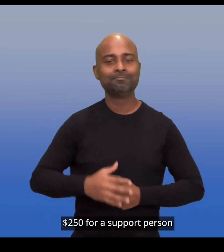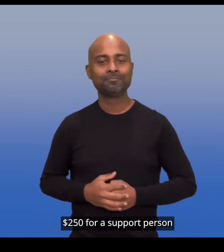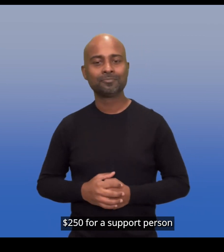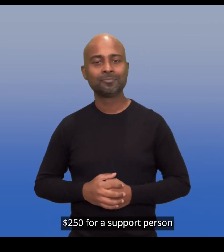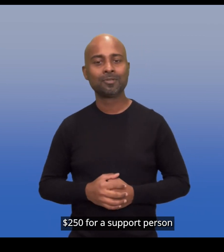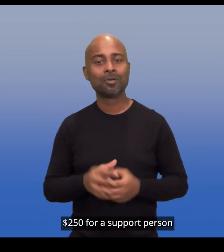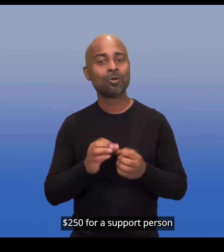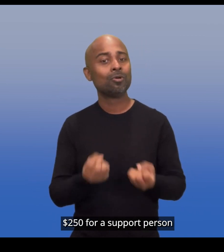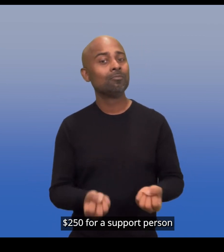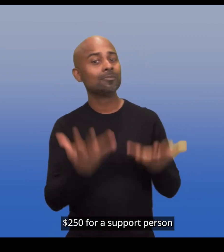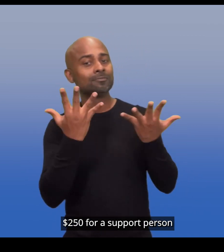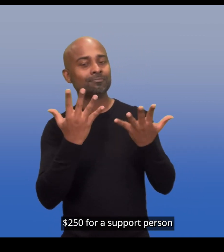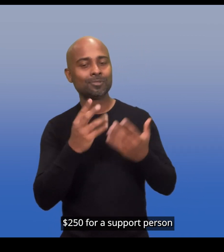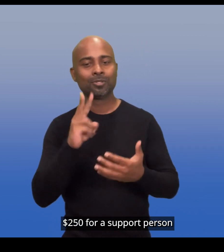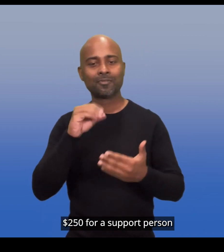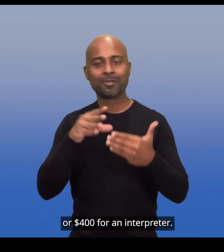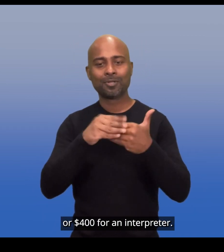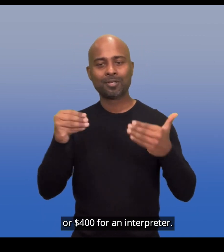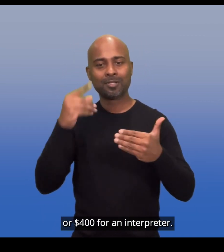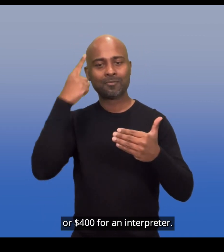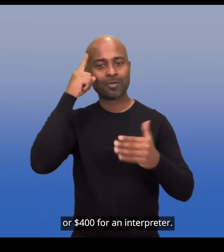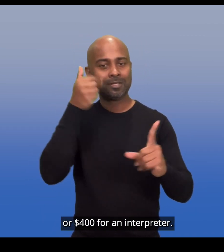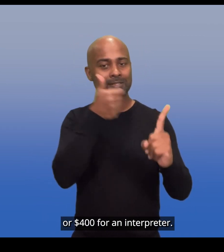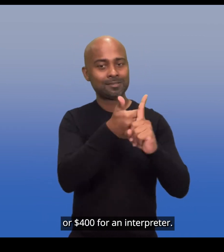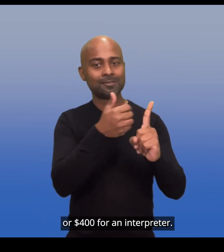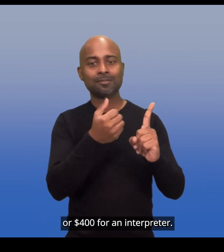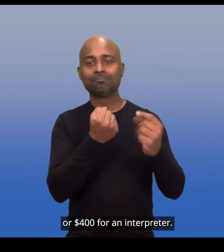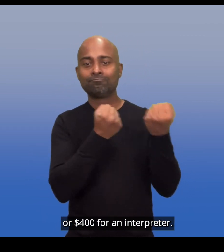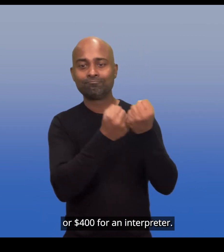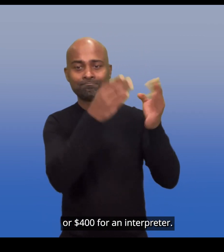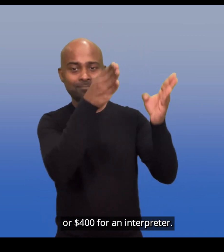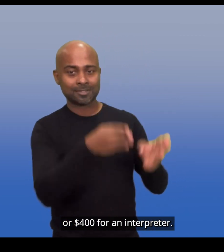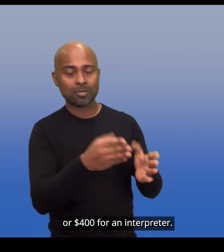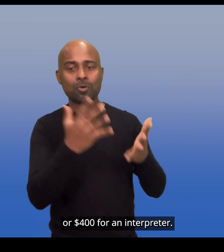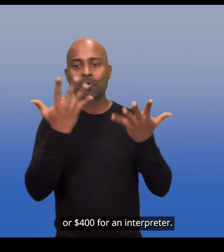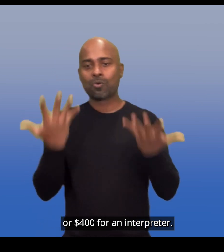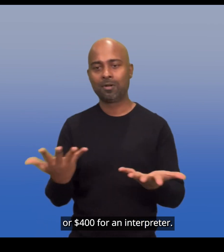$250 for a support person or $400 for an interpreter.